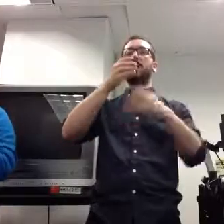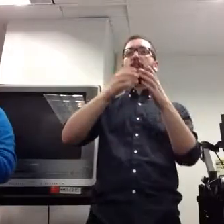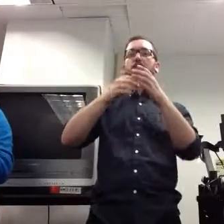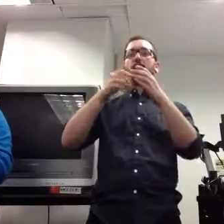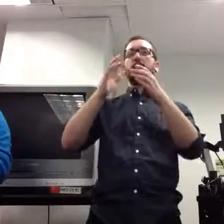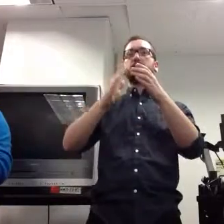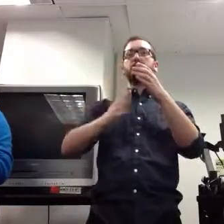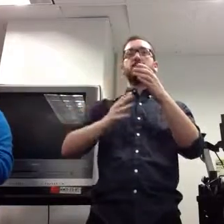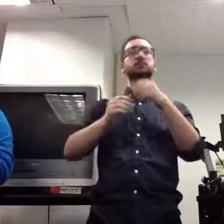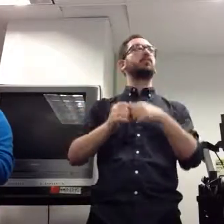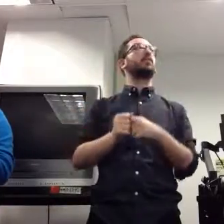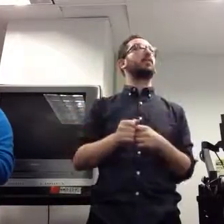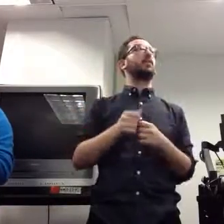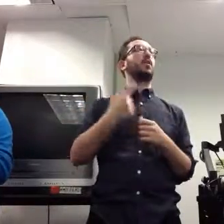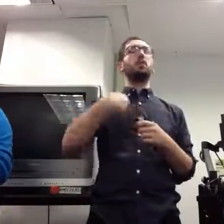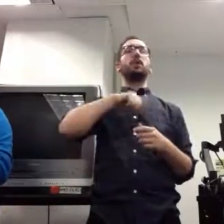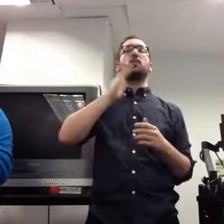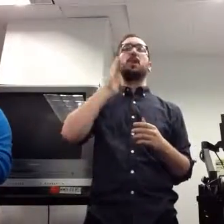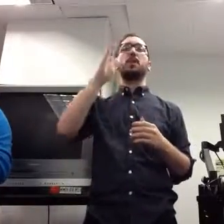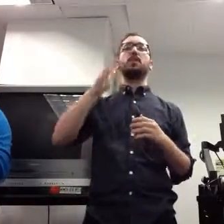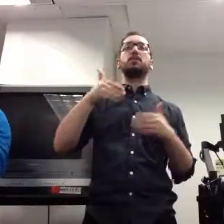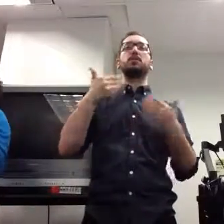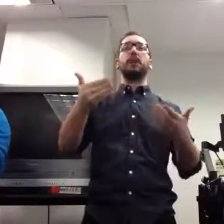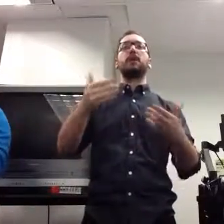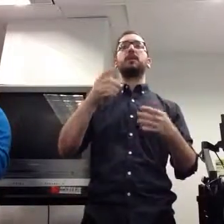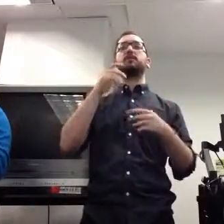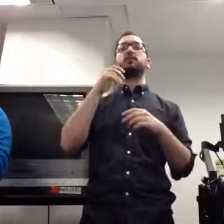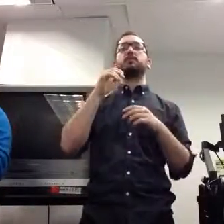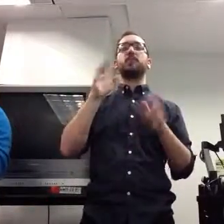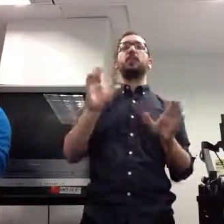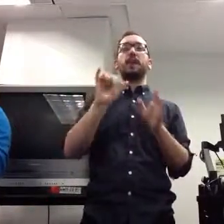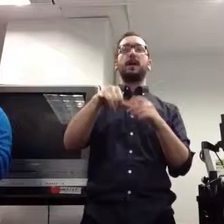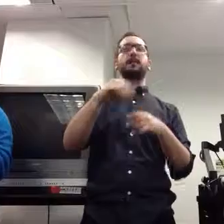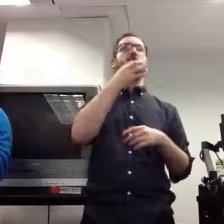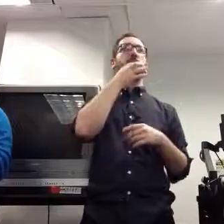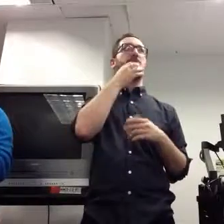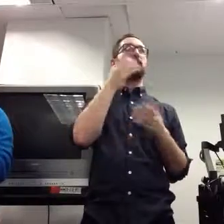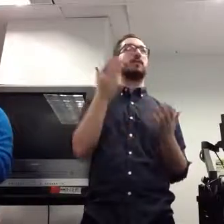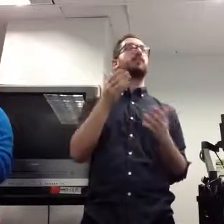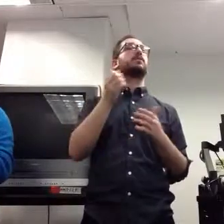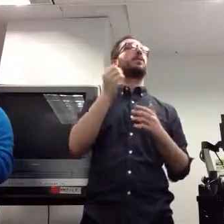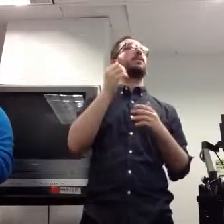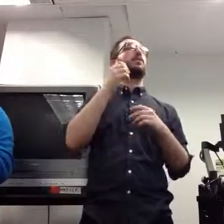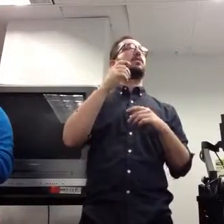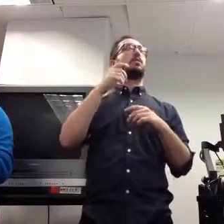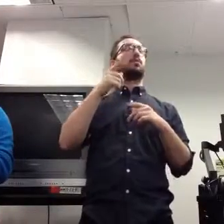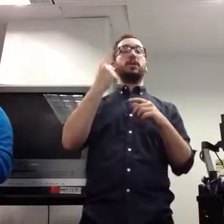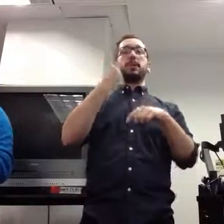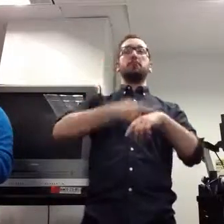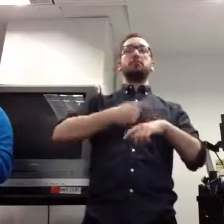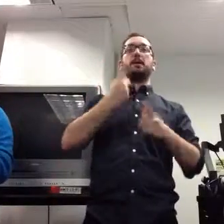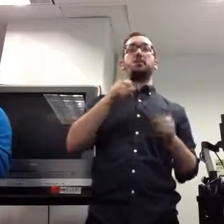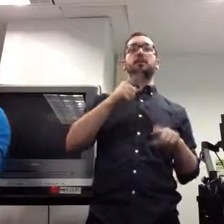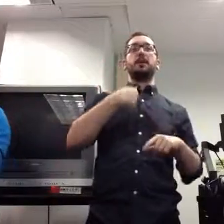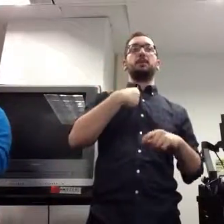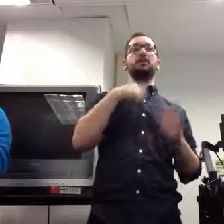in just a little bit. One time I was talking about condensation with these 4th grade kids. And I asked them, I told them, here's a glass, it's got water on the outside. I